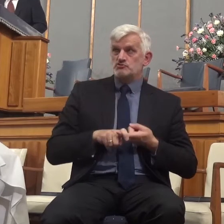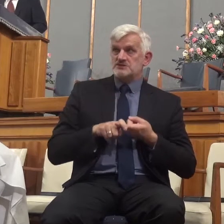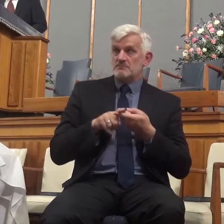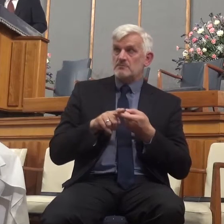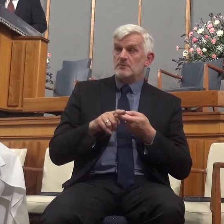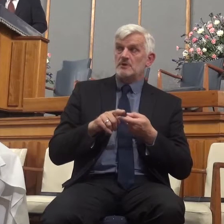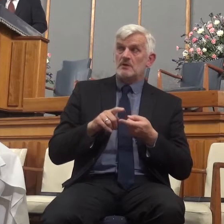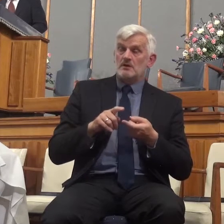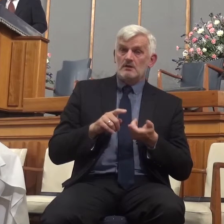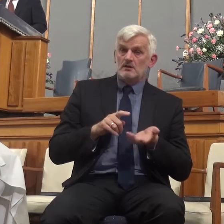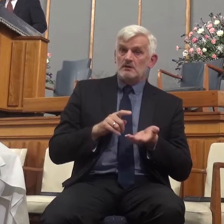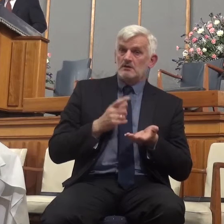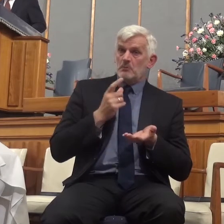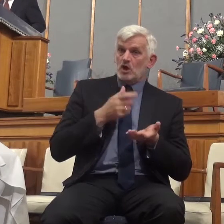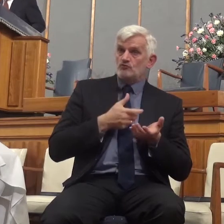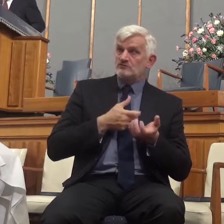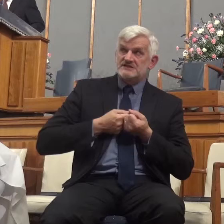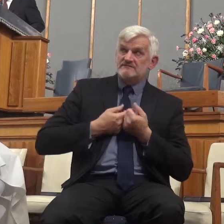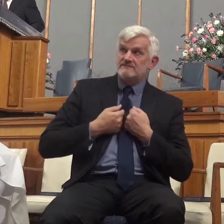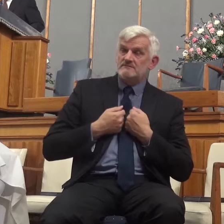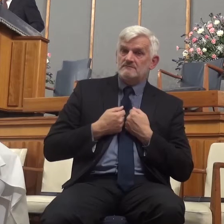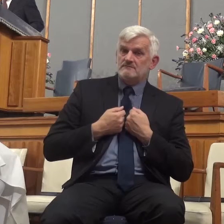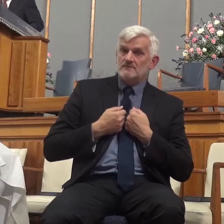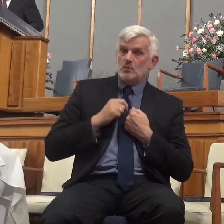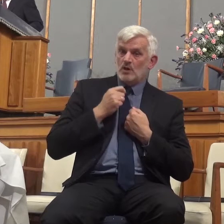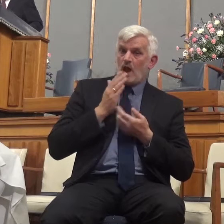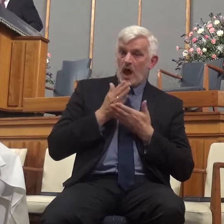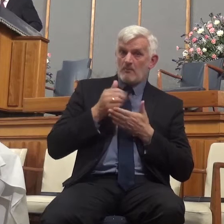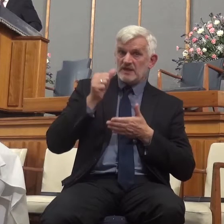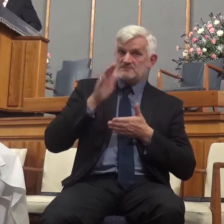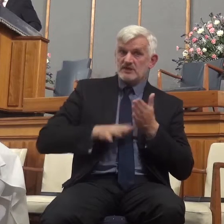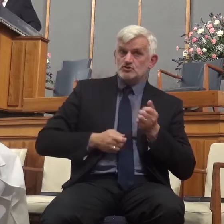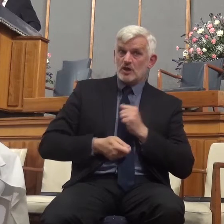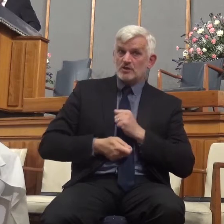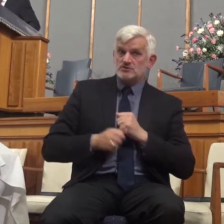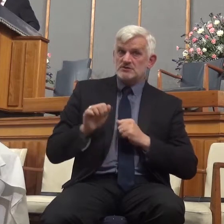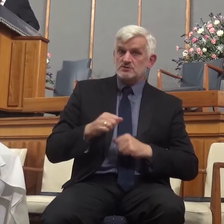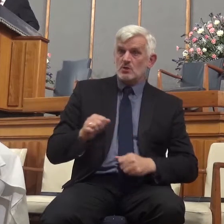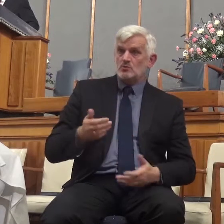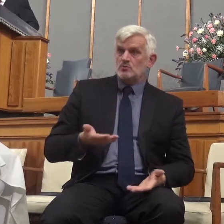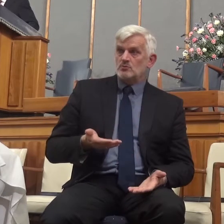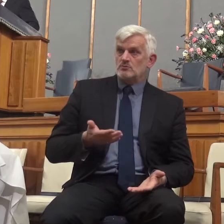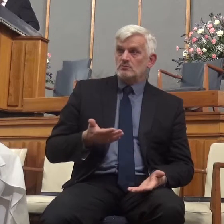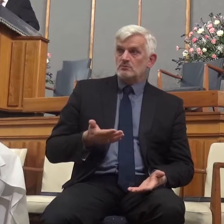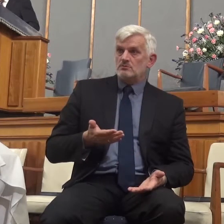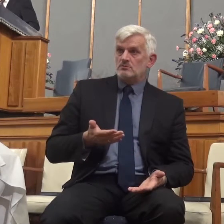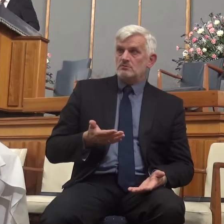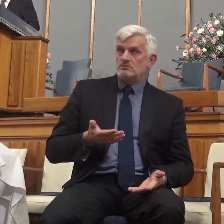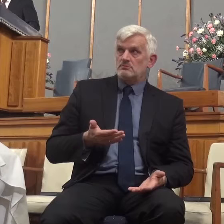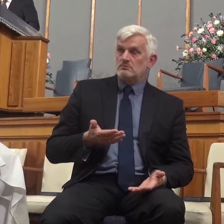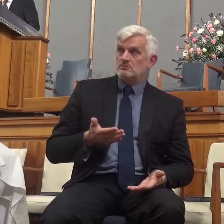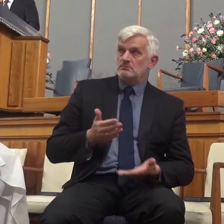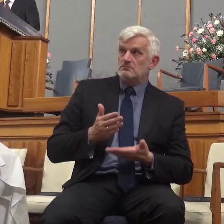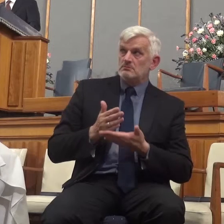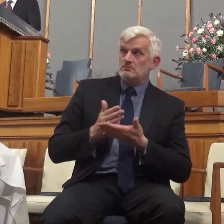he receive me? Will I experience that change in my soul and in my life? Can I be sure